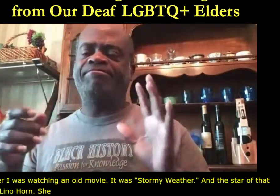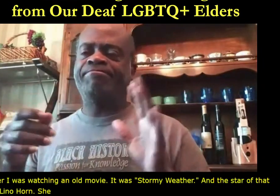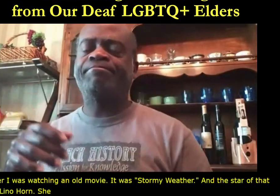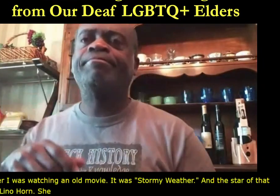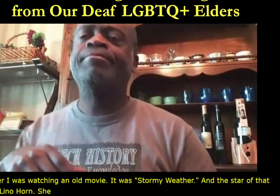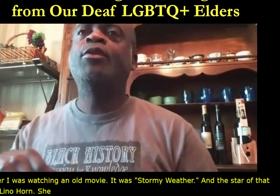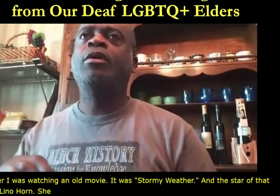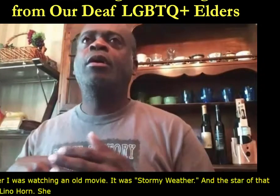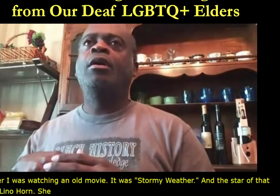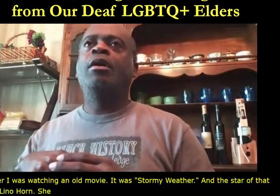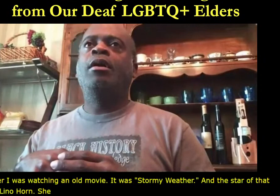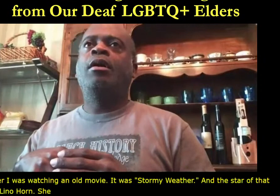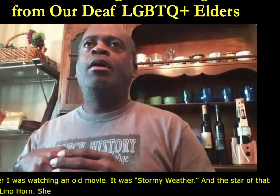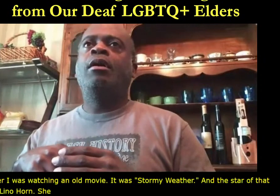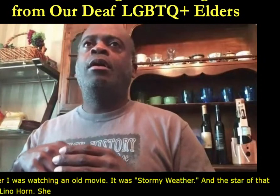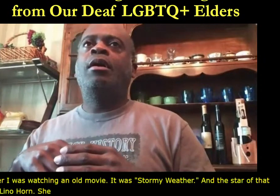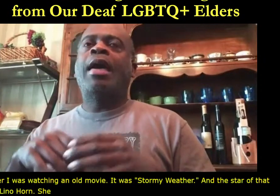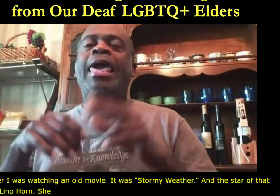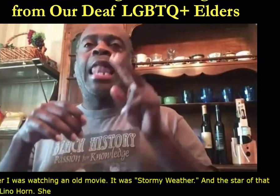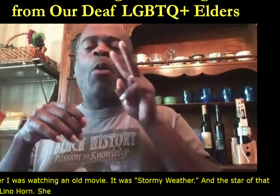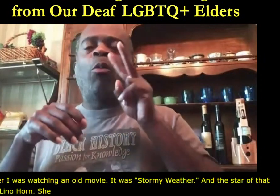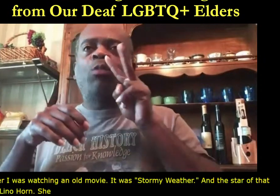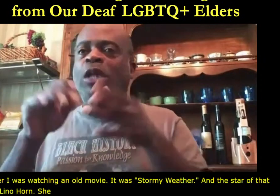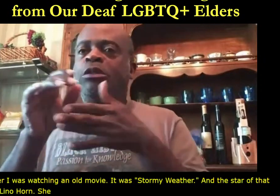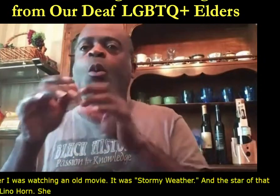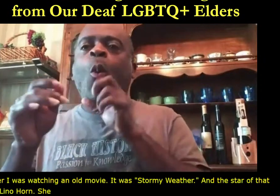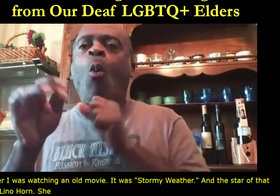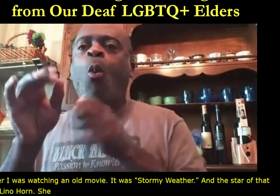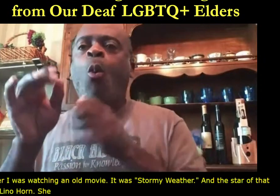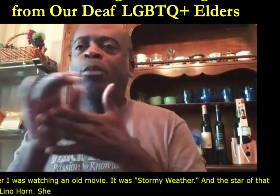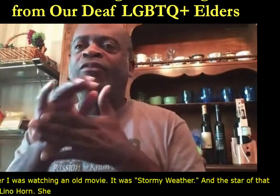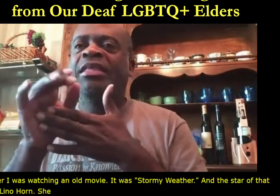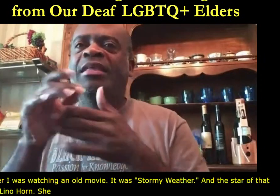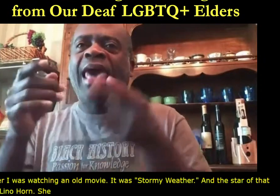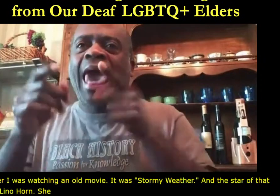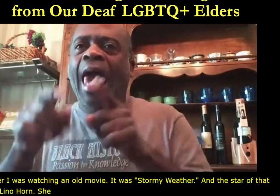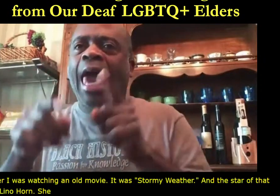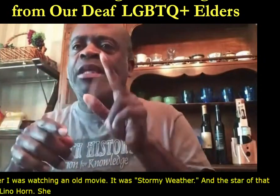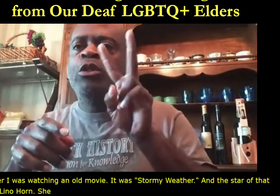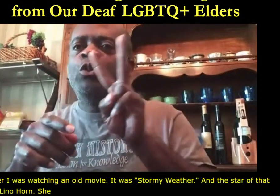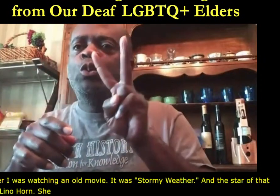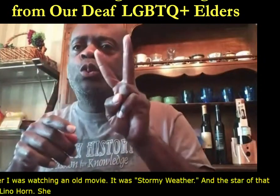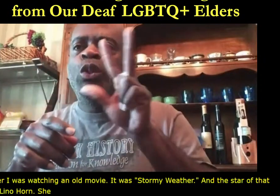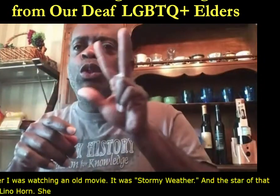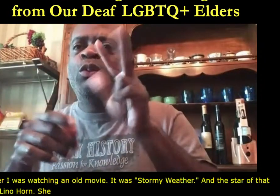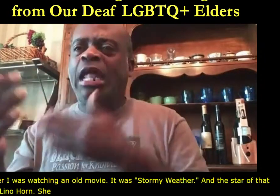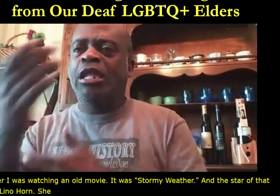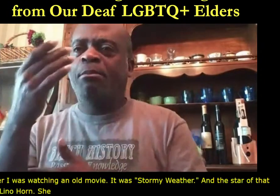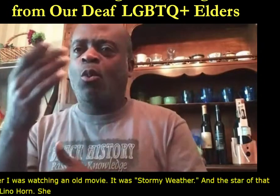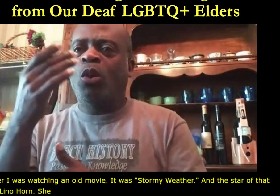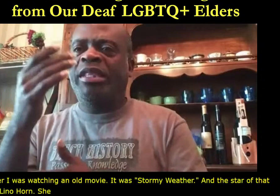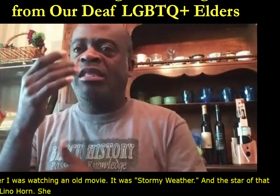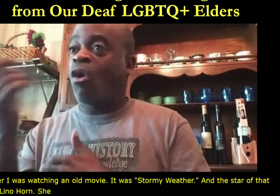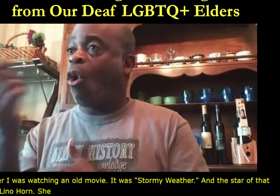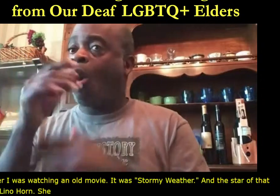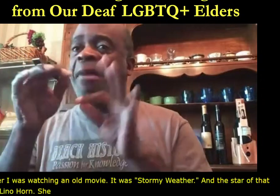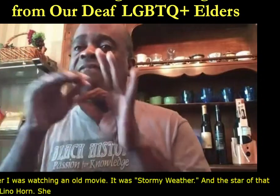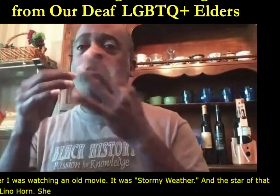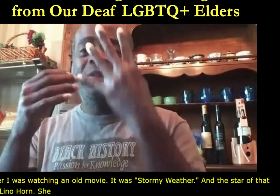my there was no barriers to it but my whole family was watching it i was watching the movie it was about two